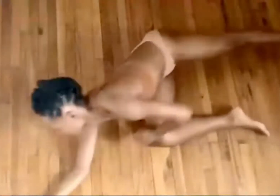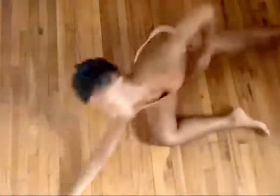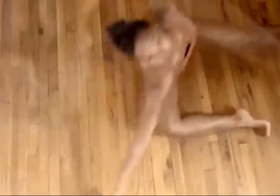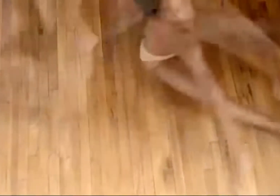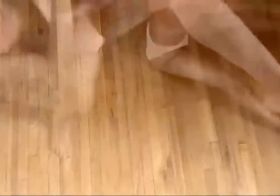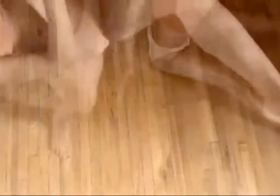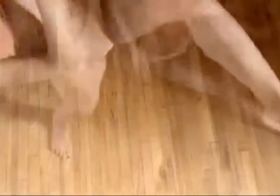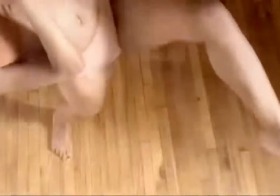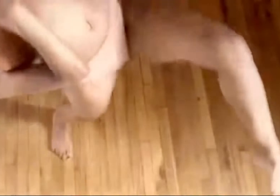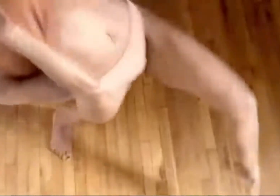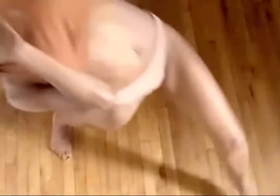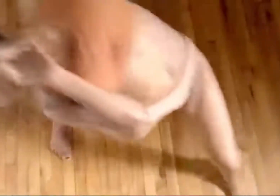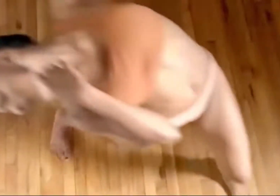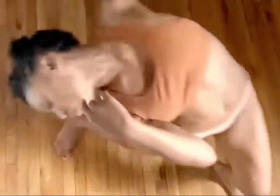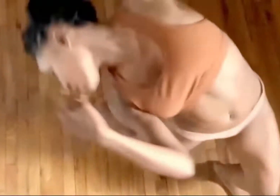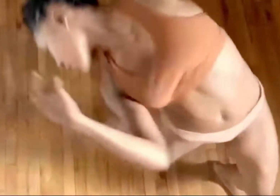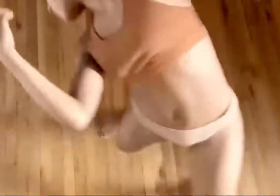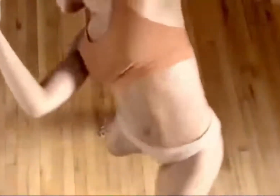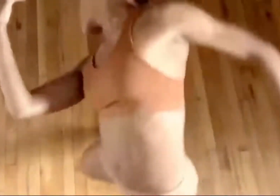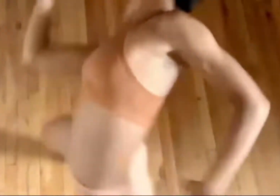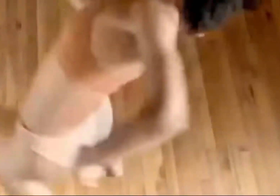Look up at the